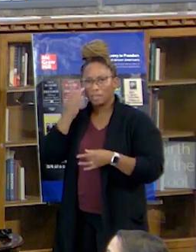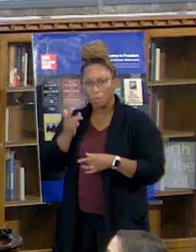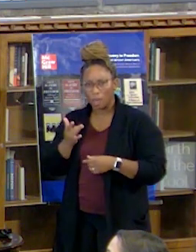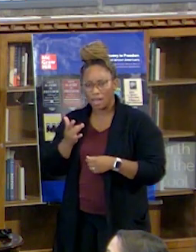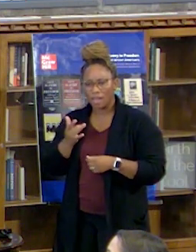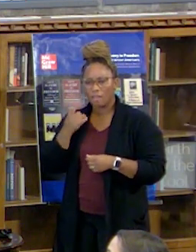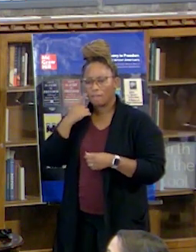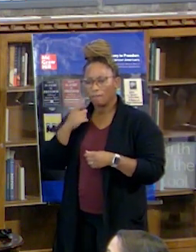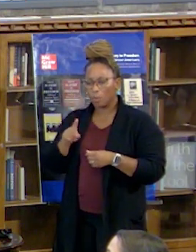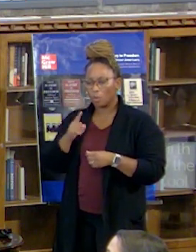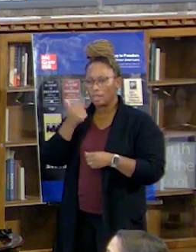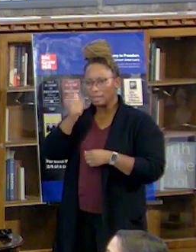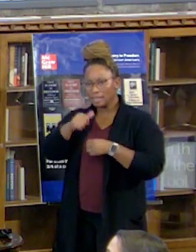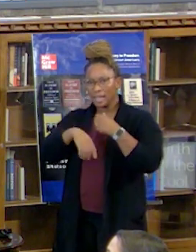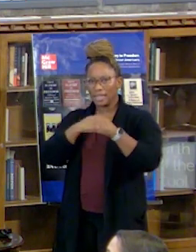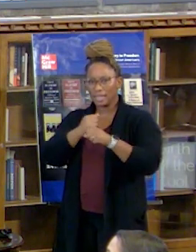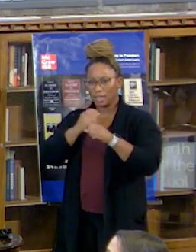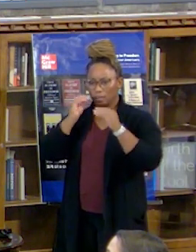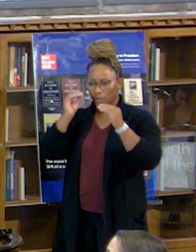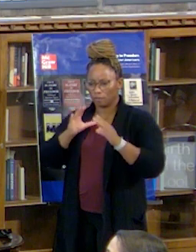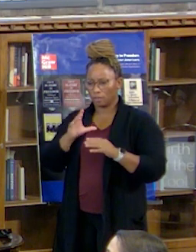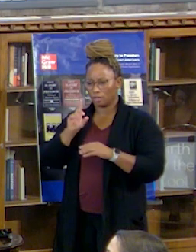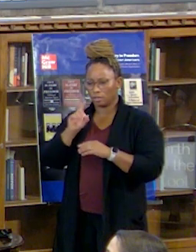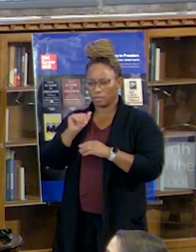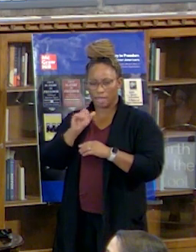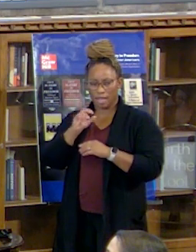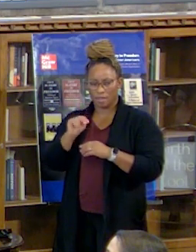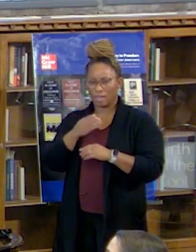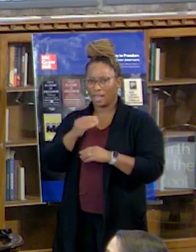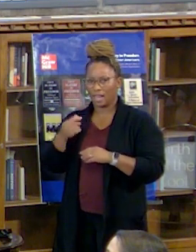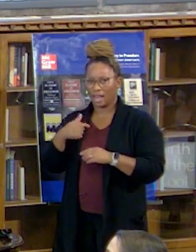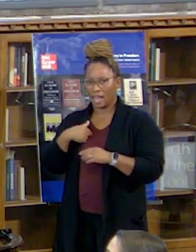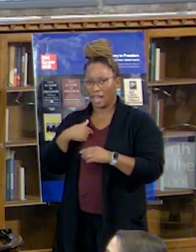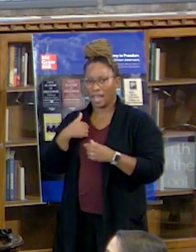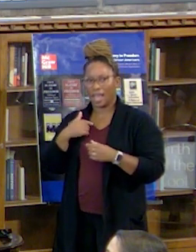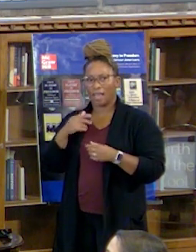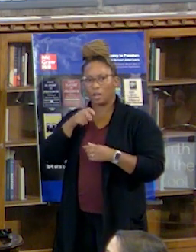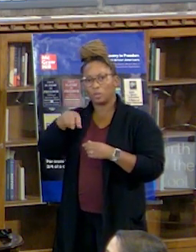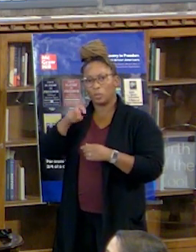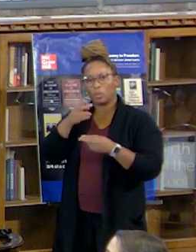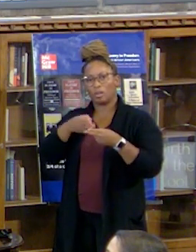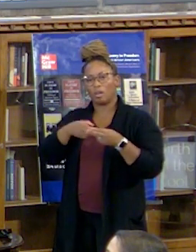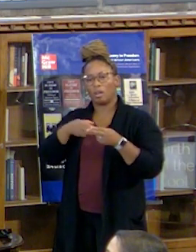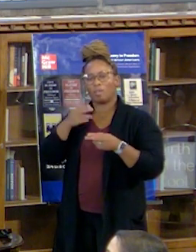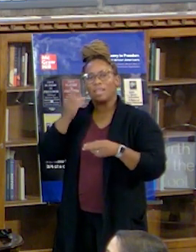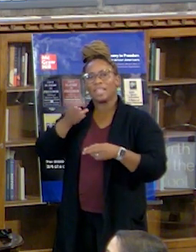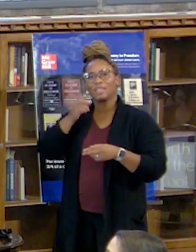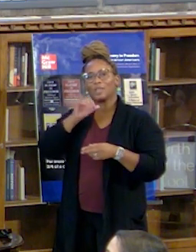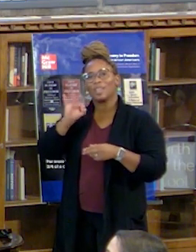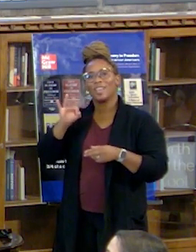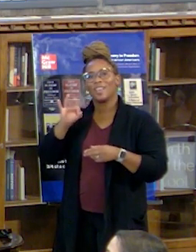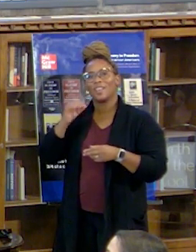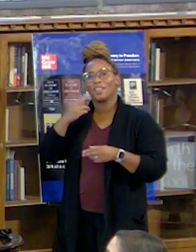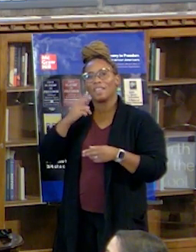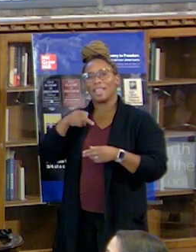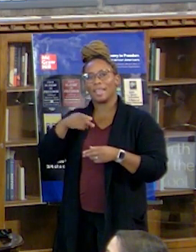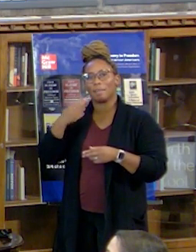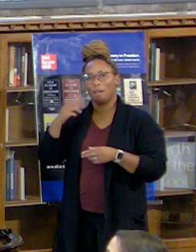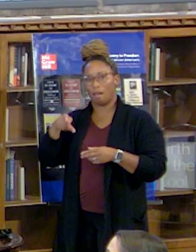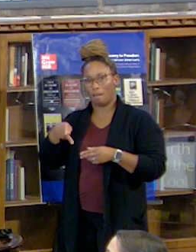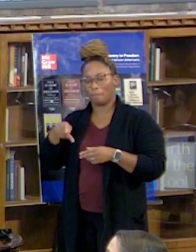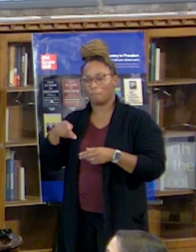for a decade Professor D and I coached one a course called the history of ROP that had 140